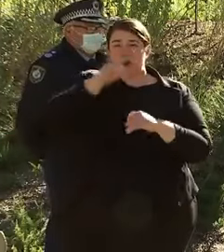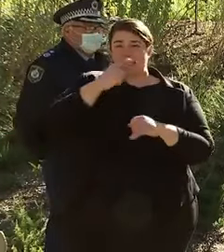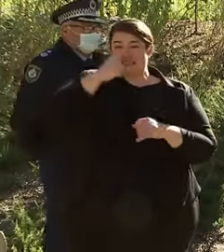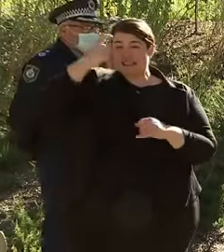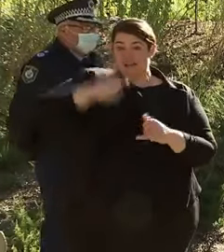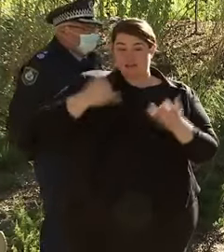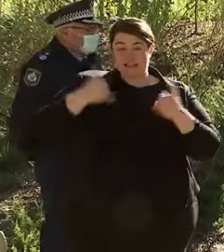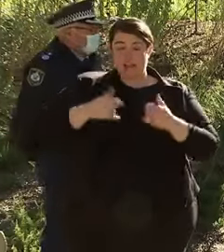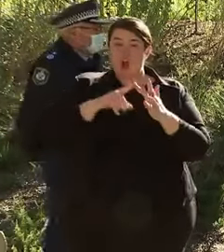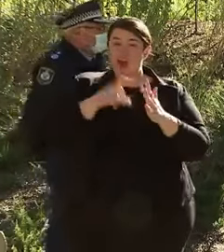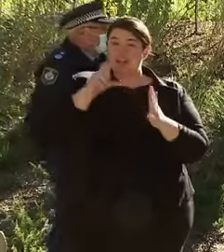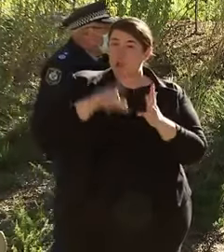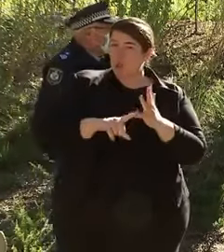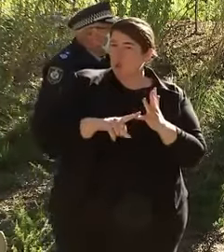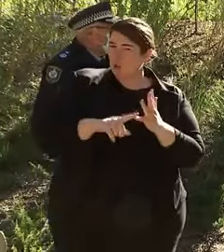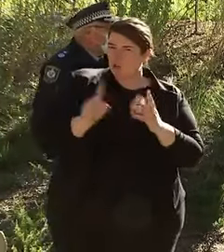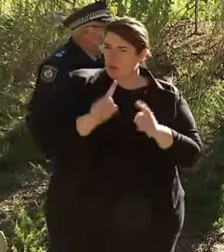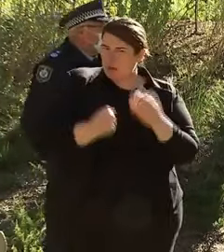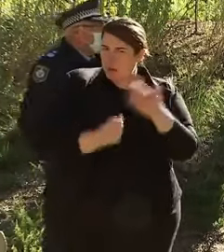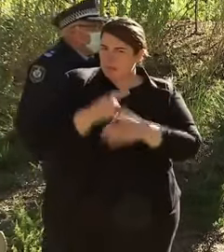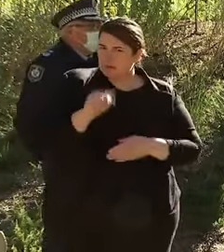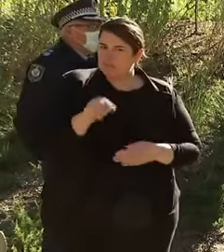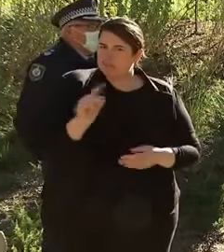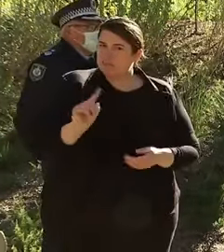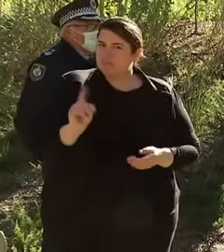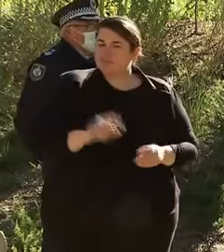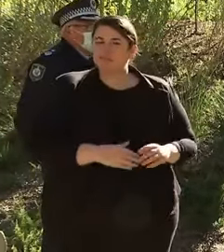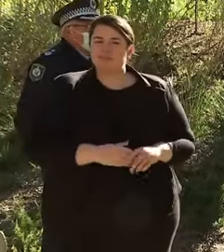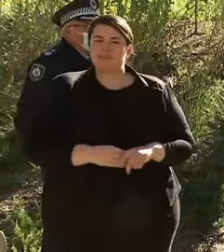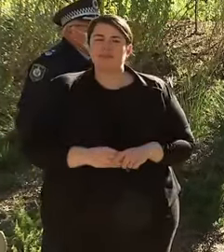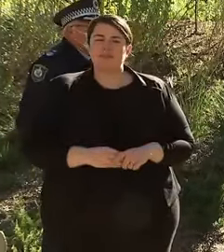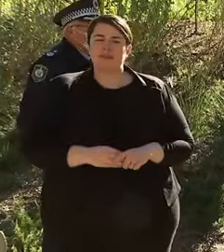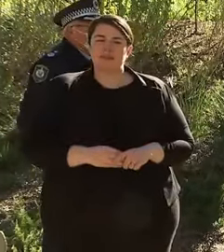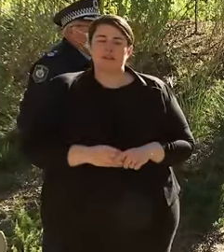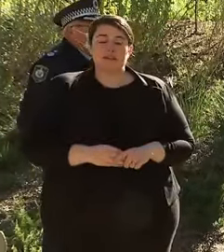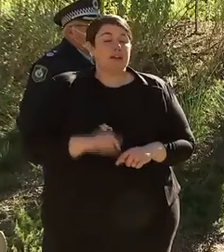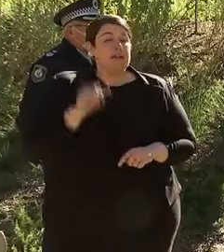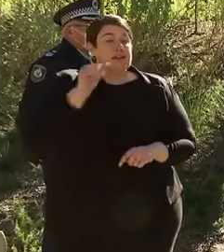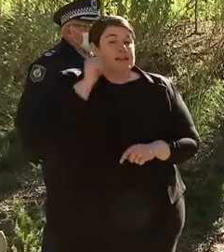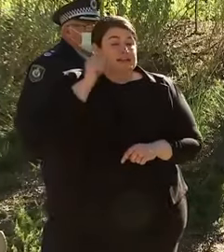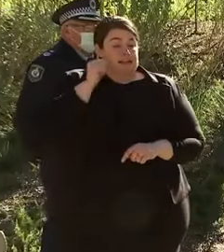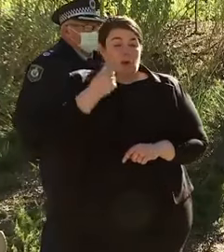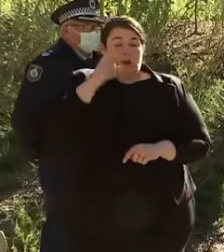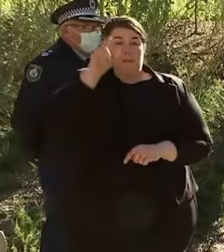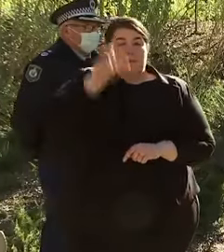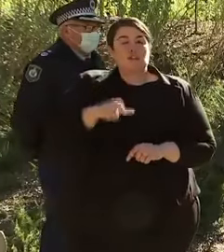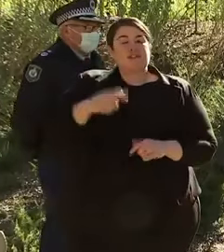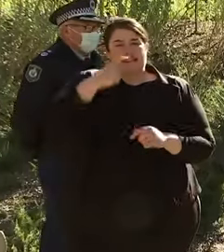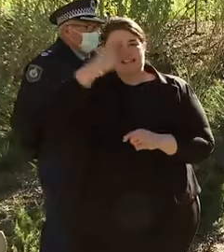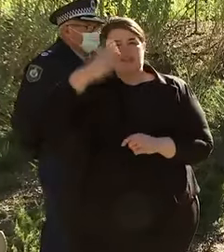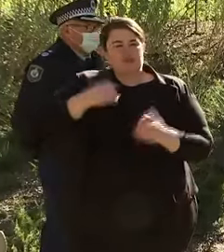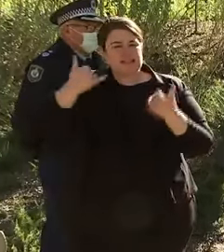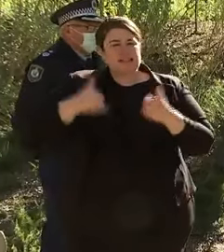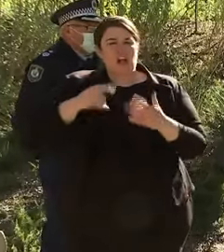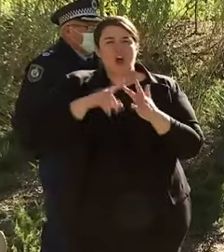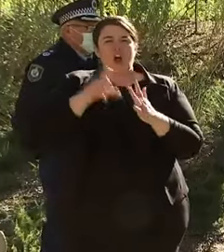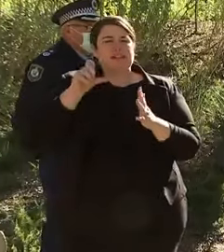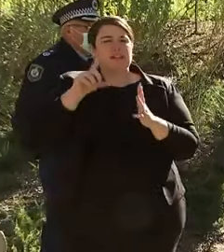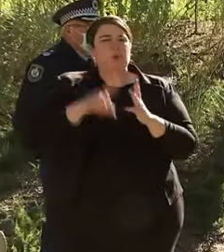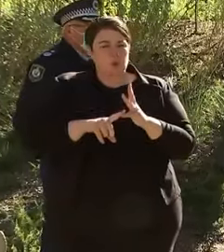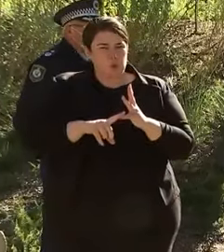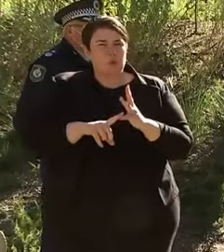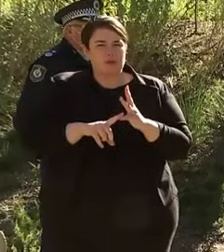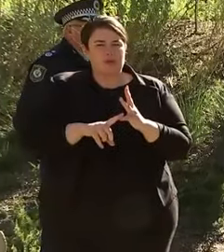Has that just been in the last 24 hours? So we have 2:08 p.m. last night, there's one case in ICU. Obviously that changes, and so we give out the